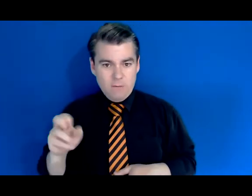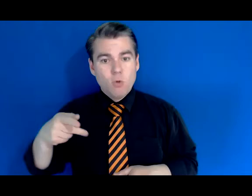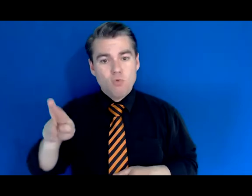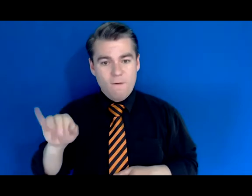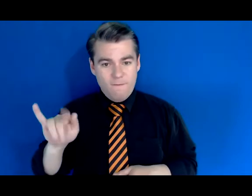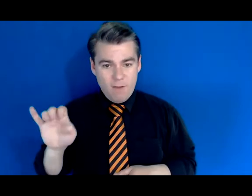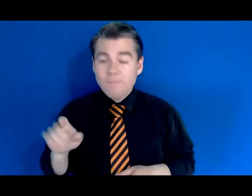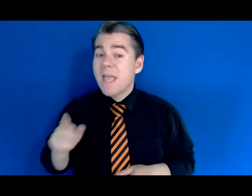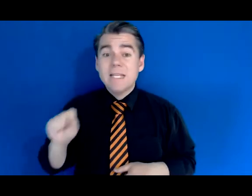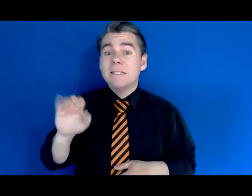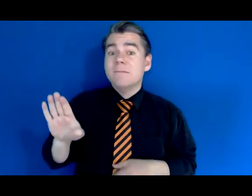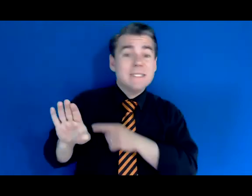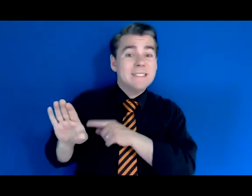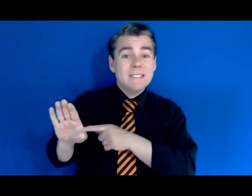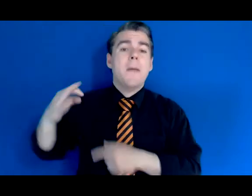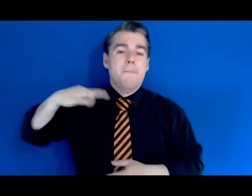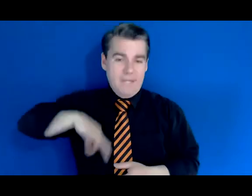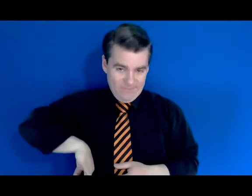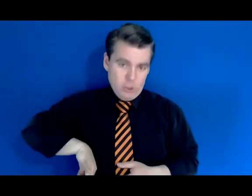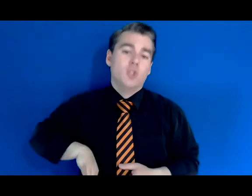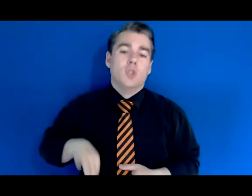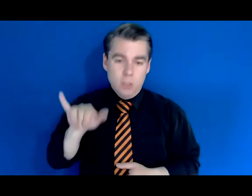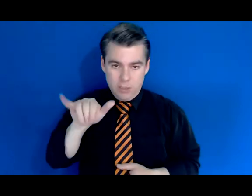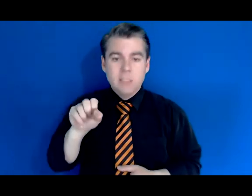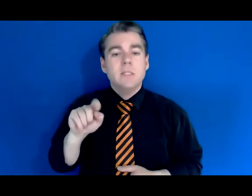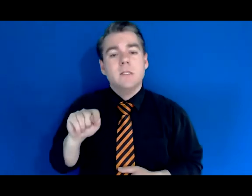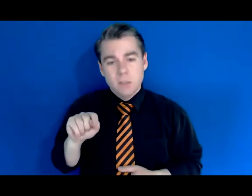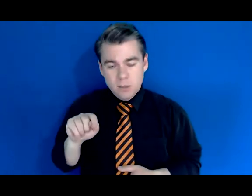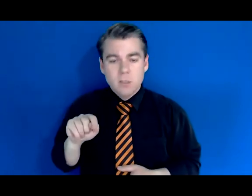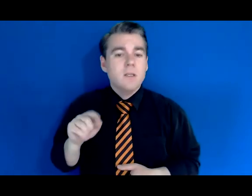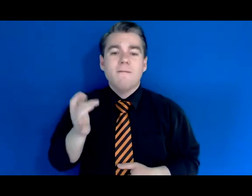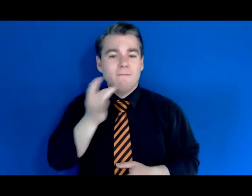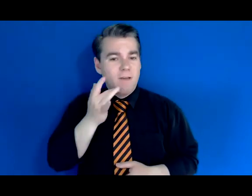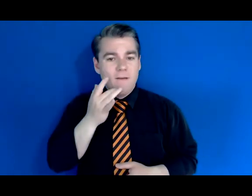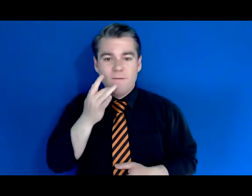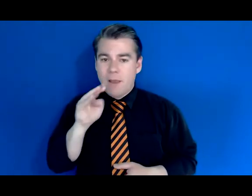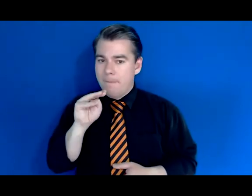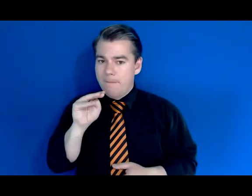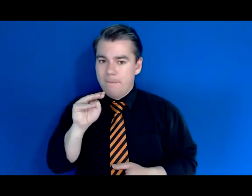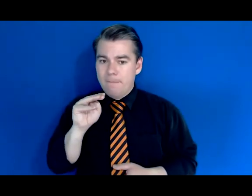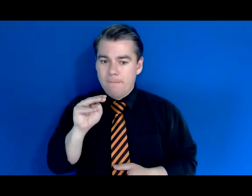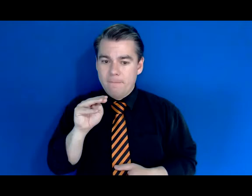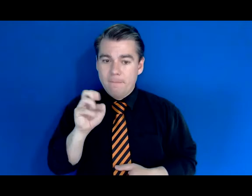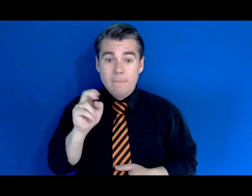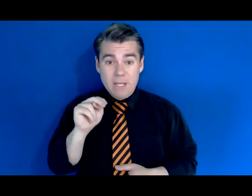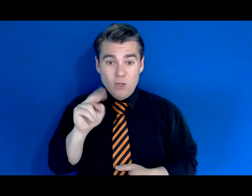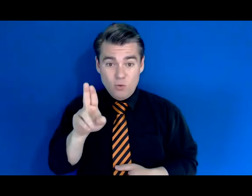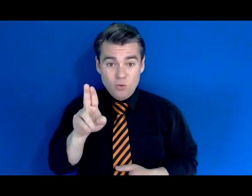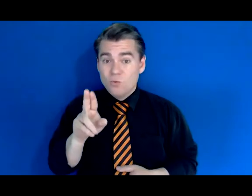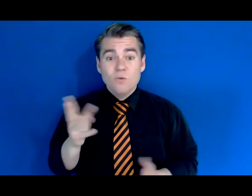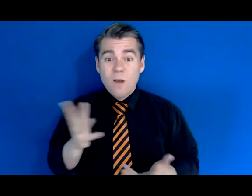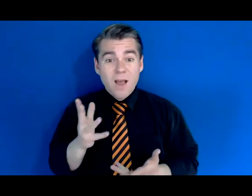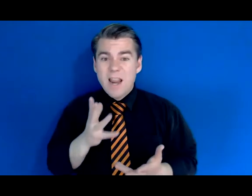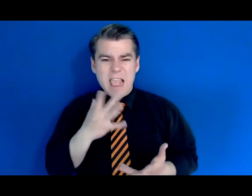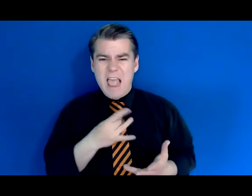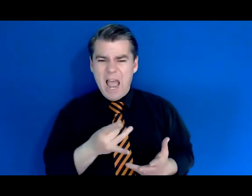is a beneficial yeast. That's a favorite menu item. That's favorite menu item is Candida. So in other